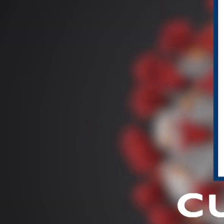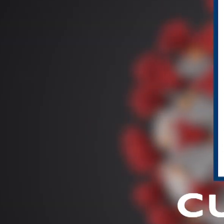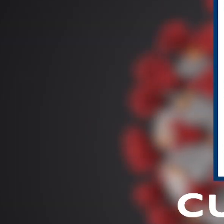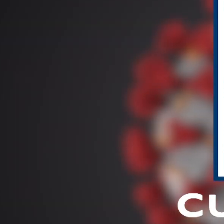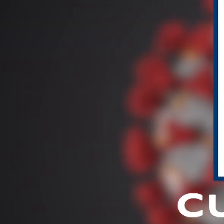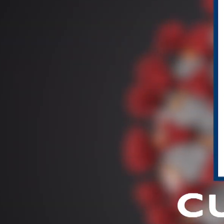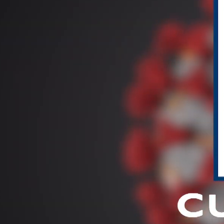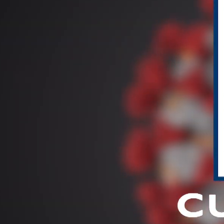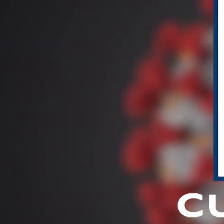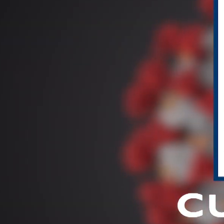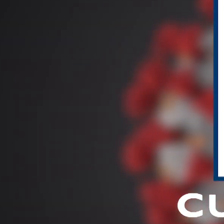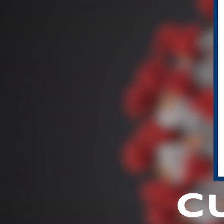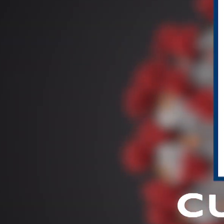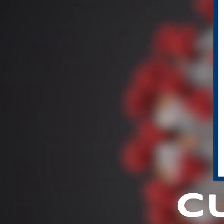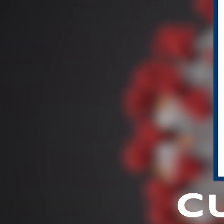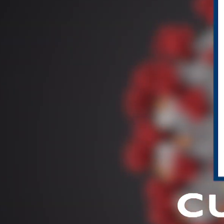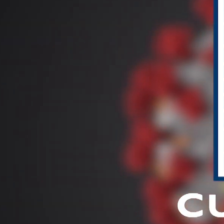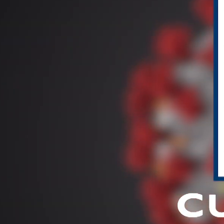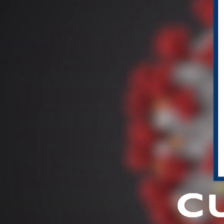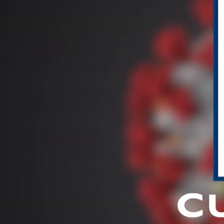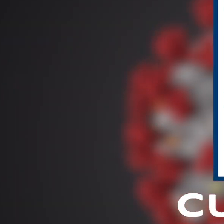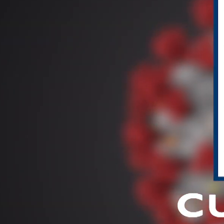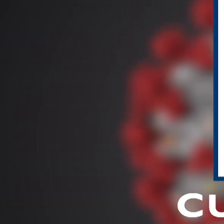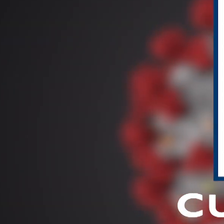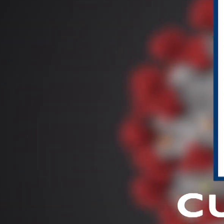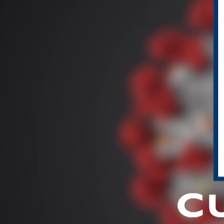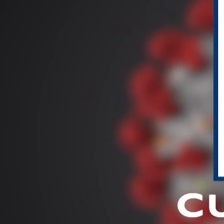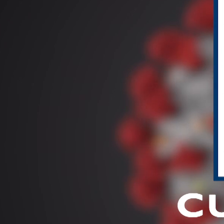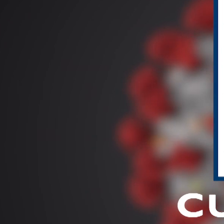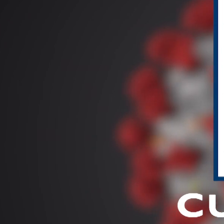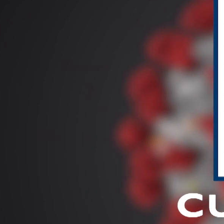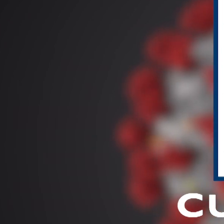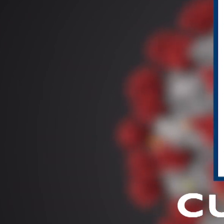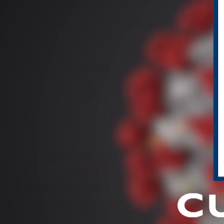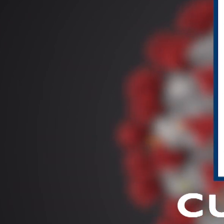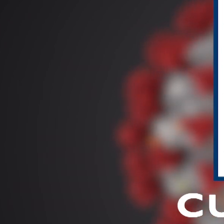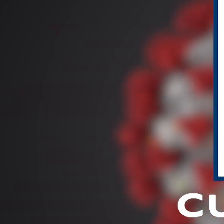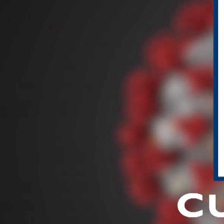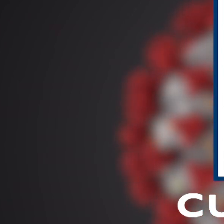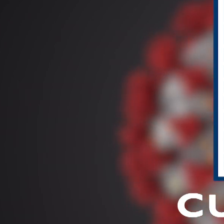For the latest information regarding the COVID-19